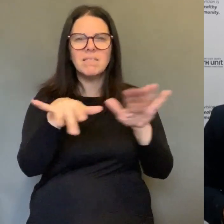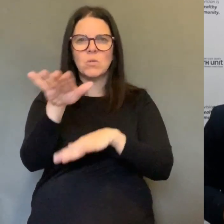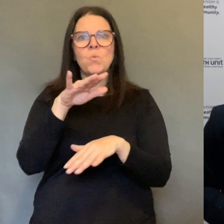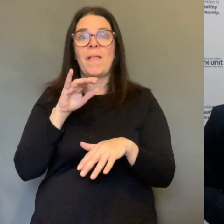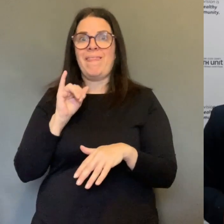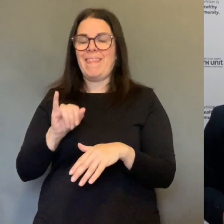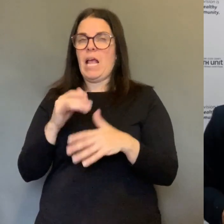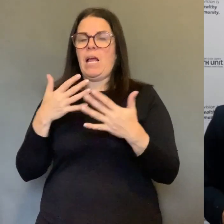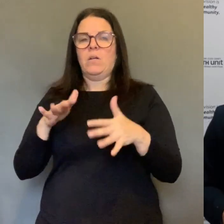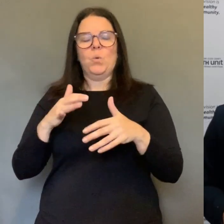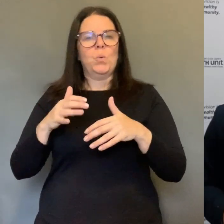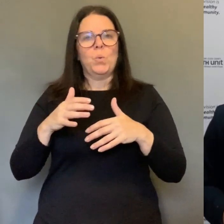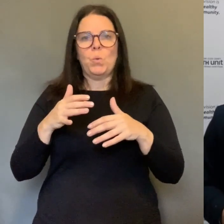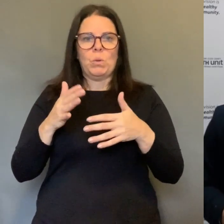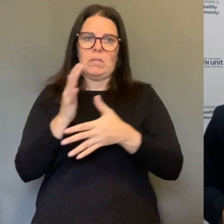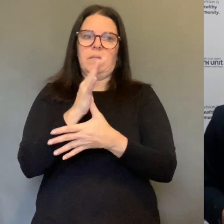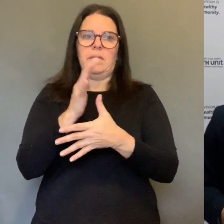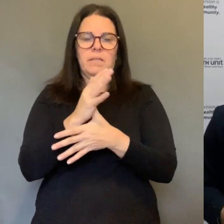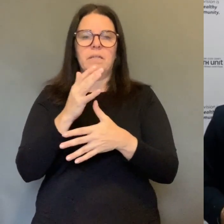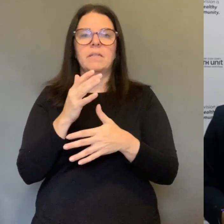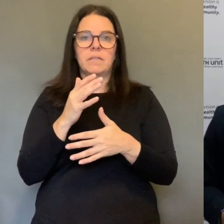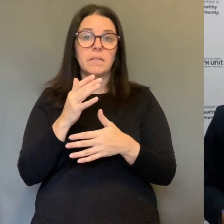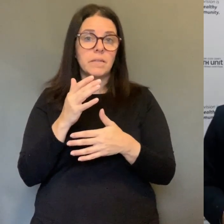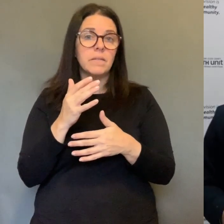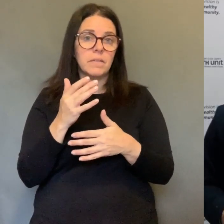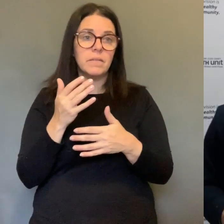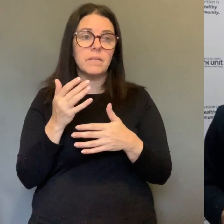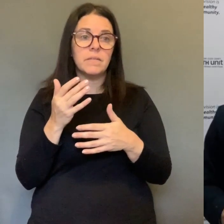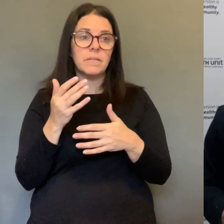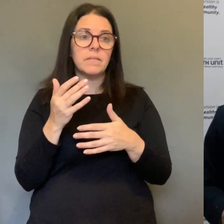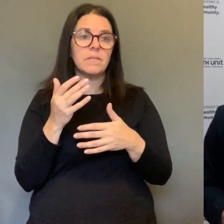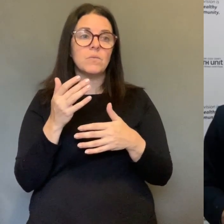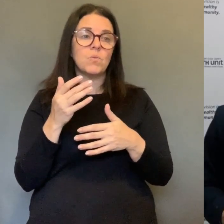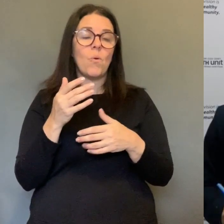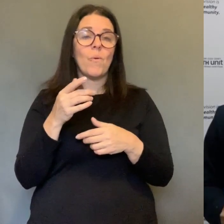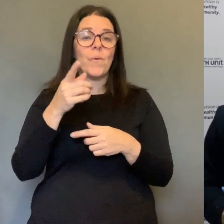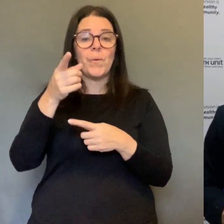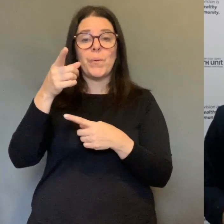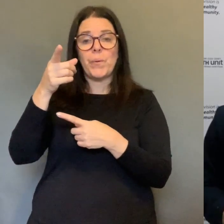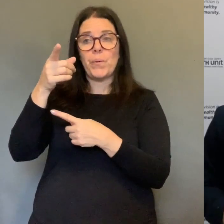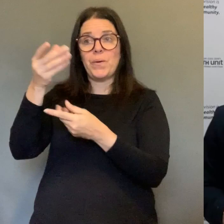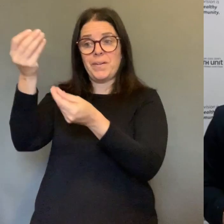Any further questions from CTV? Windsor Star?